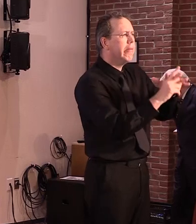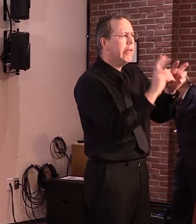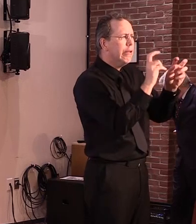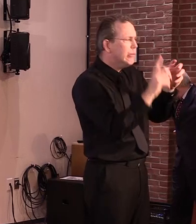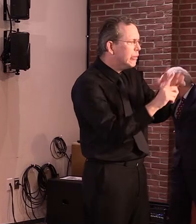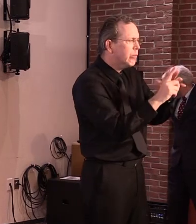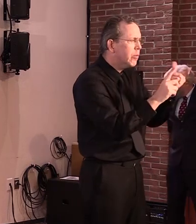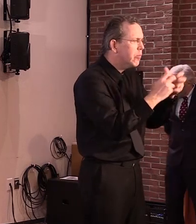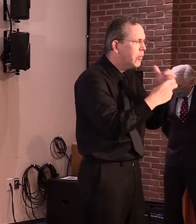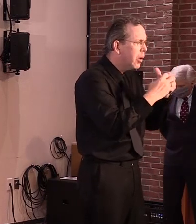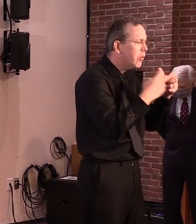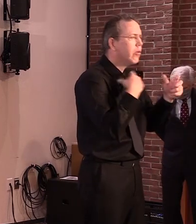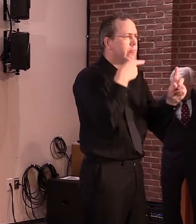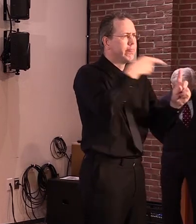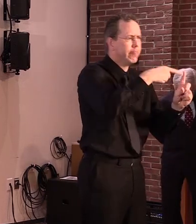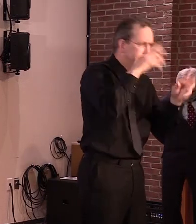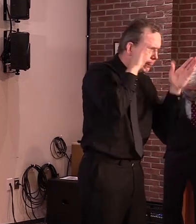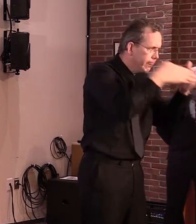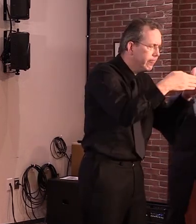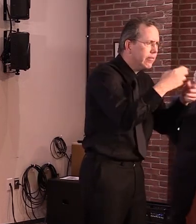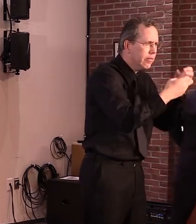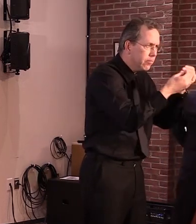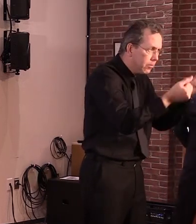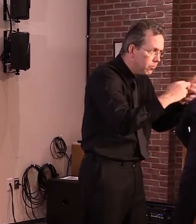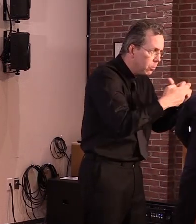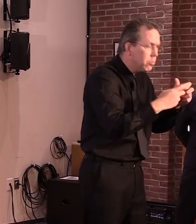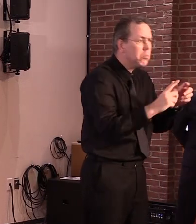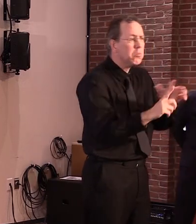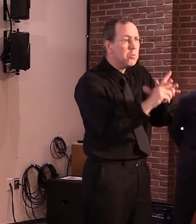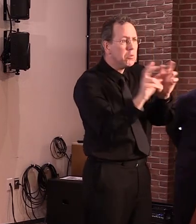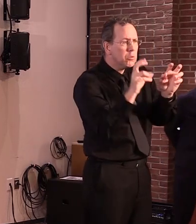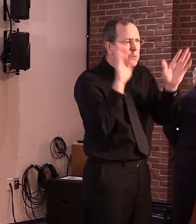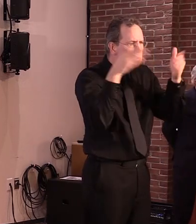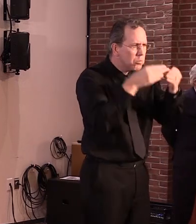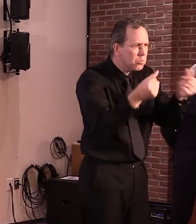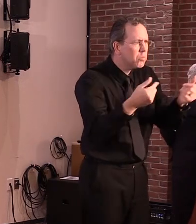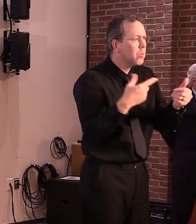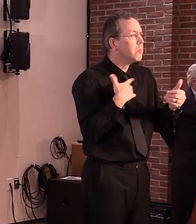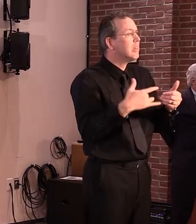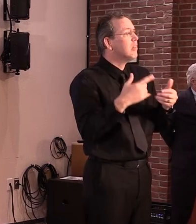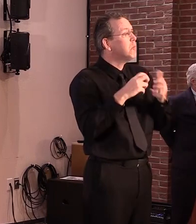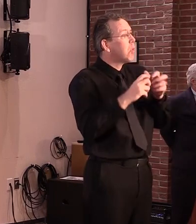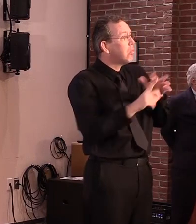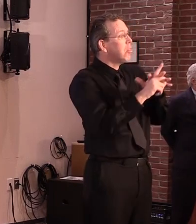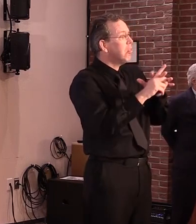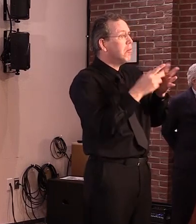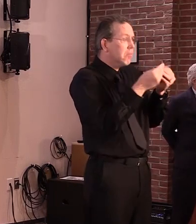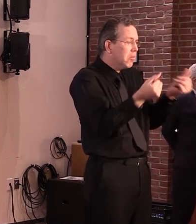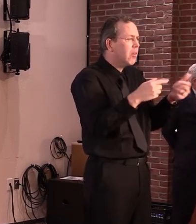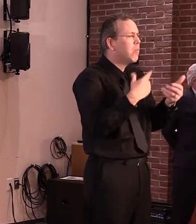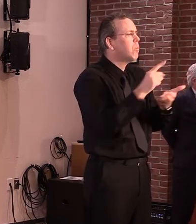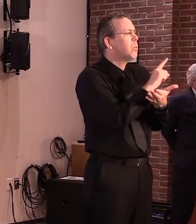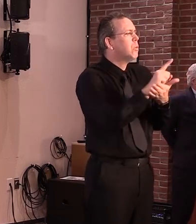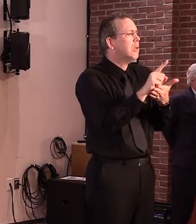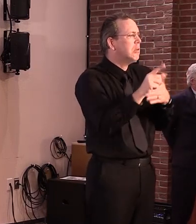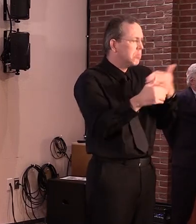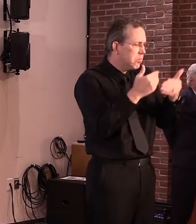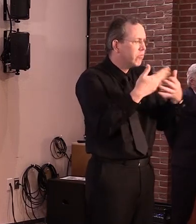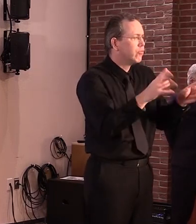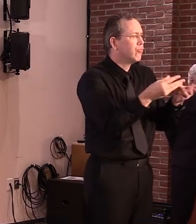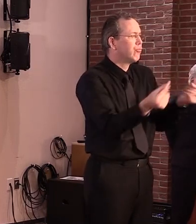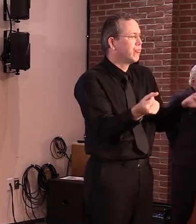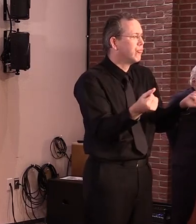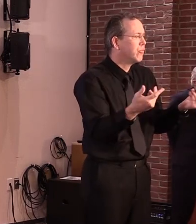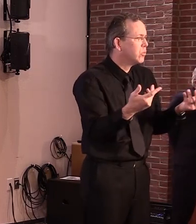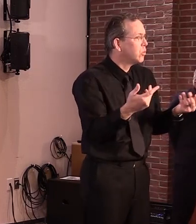those in about a week, roughly. There are some unique cases out there that we continue to work